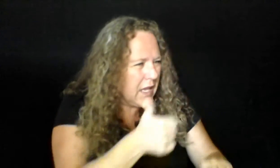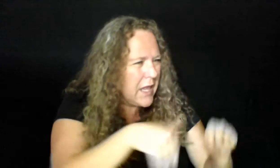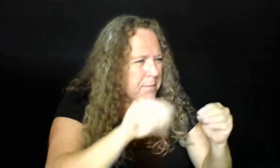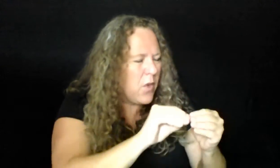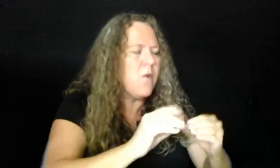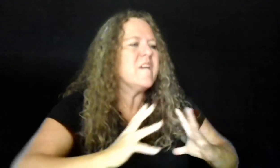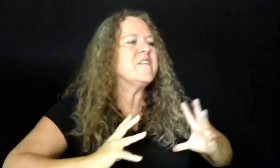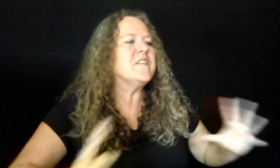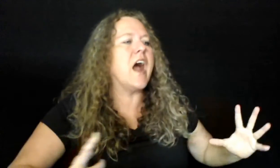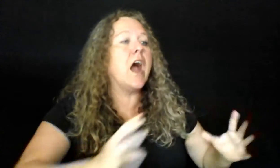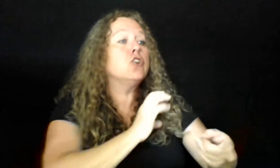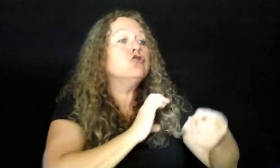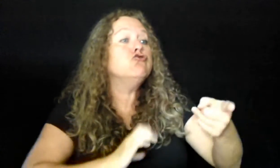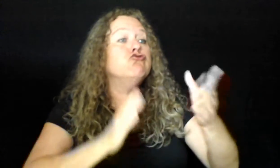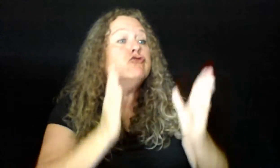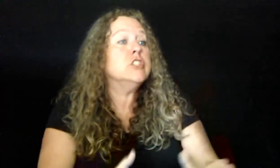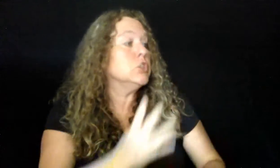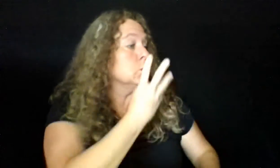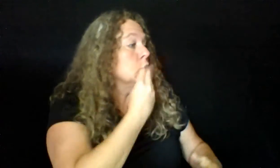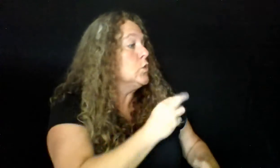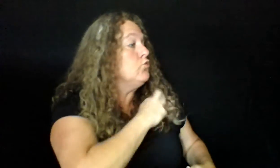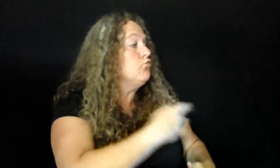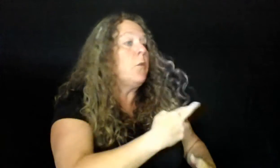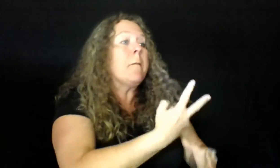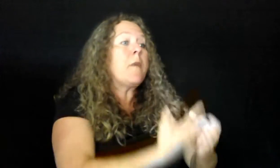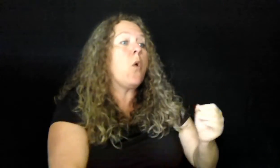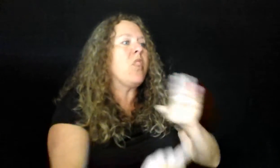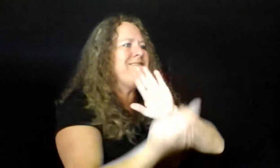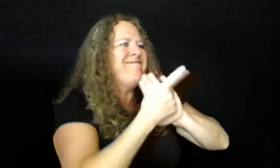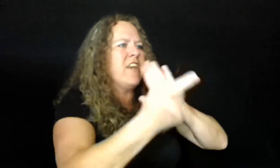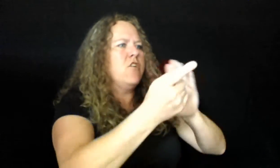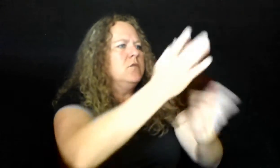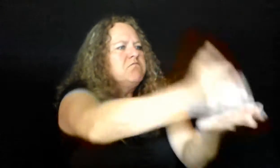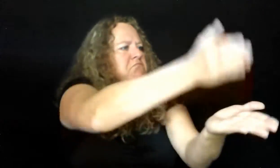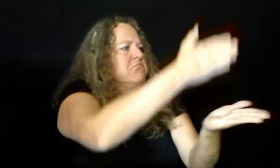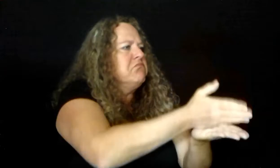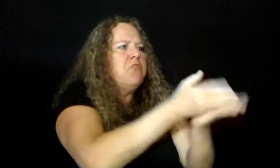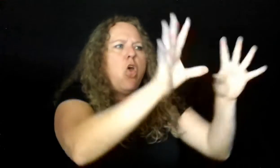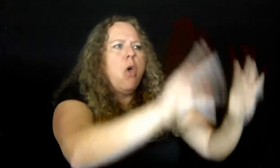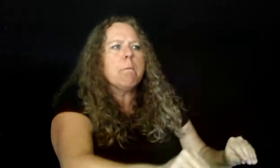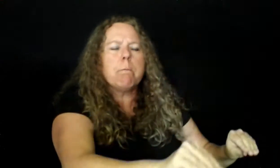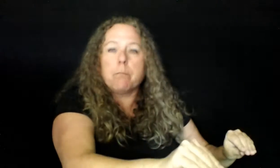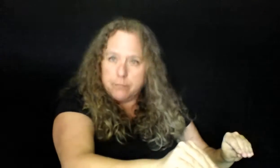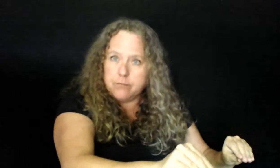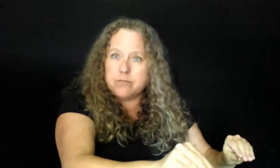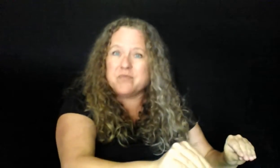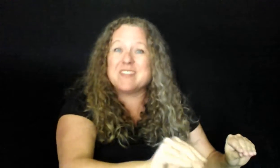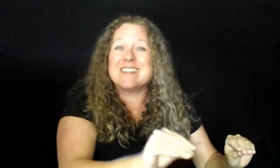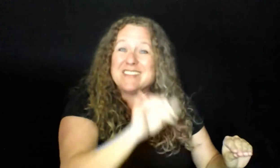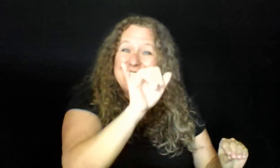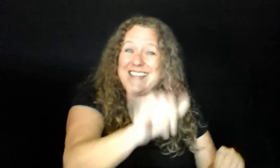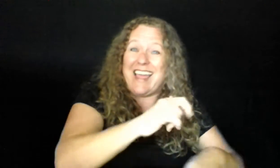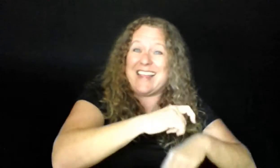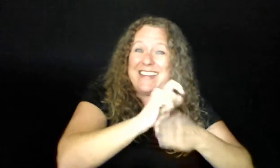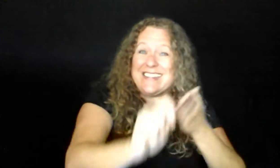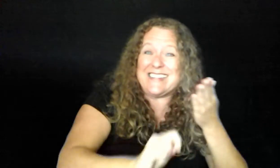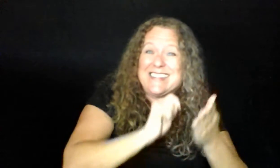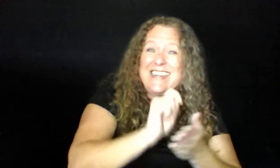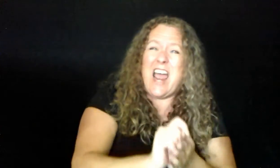Judaism both became illegal. So in this time period, there's all these conflicts and fights, and Paul is making it that much worse because he's bringing